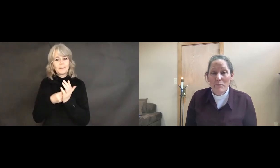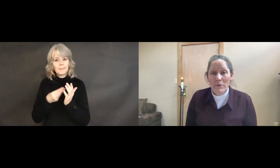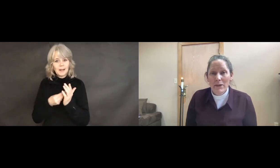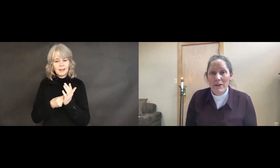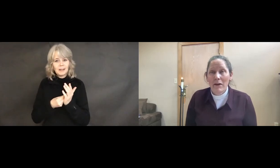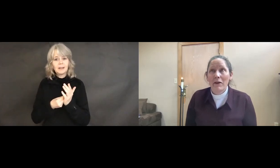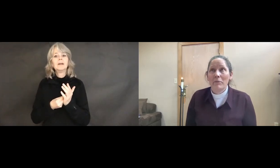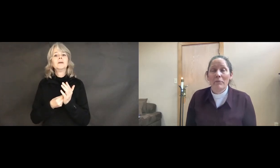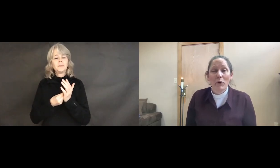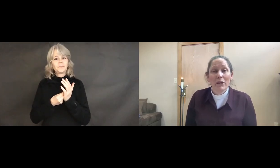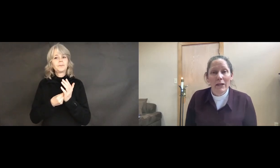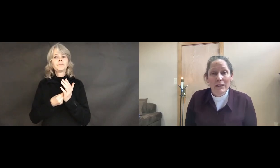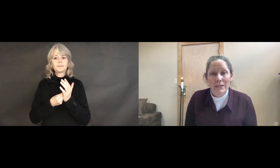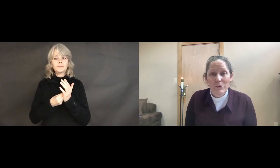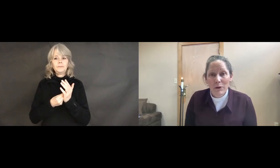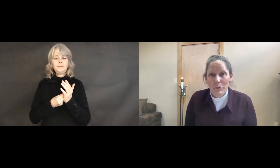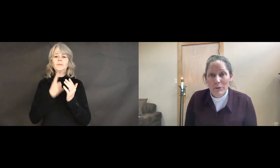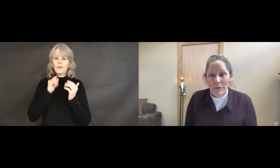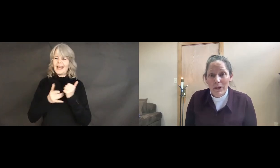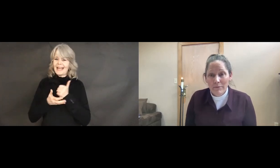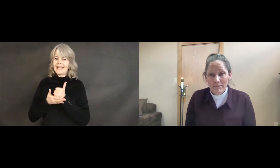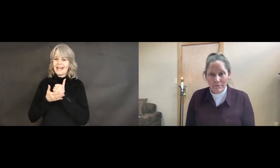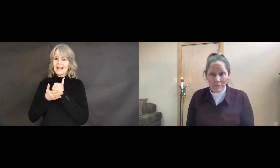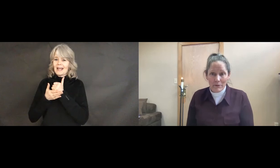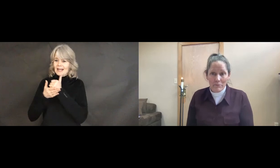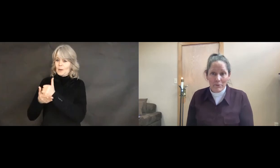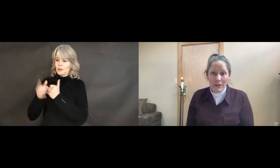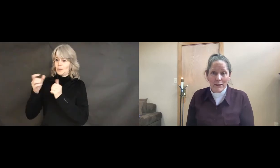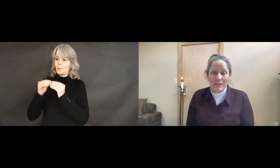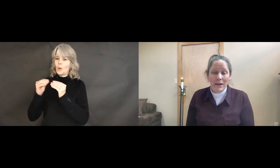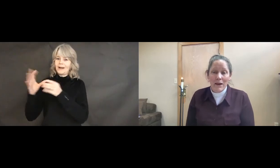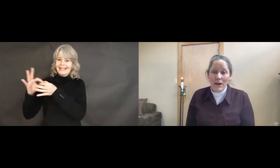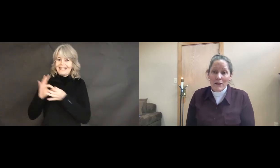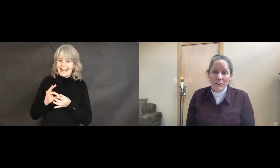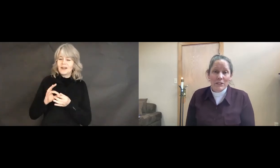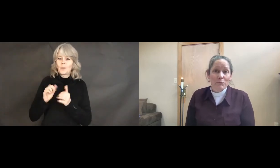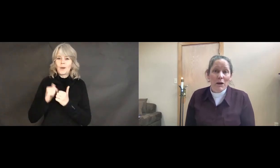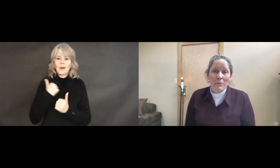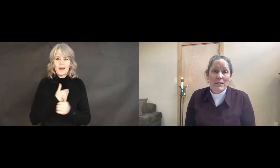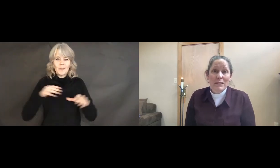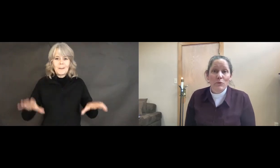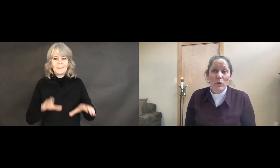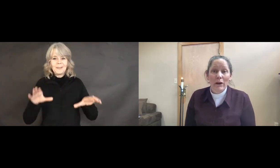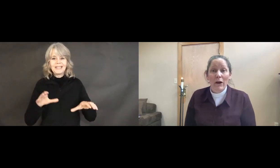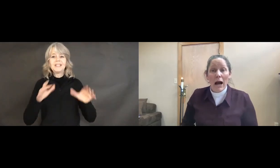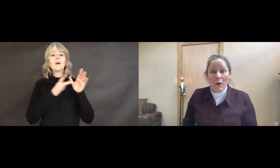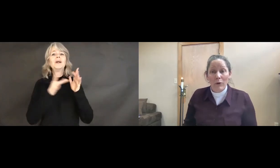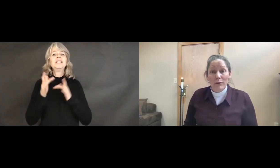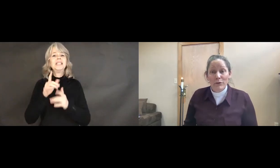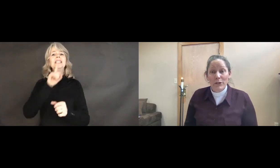be more connected to what we're doing, because Jesus promises where our